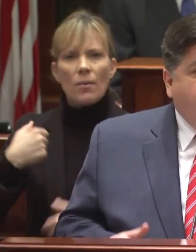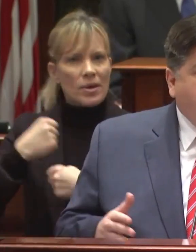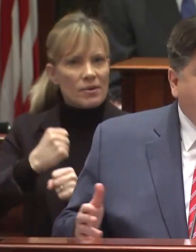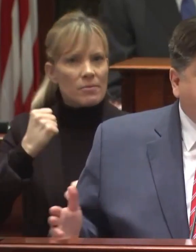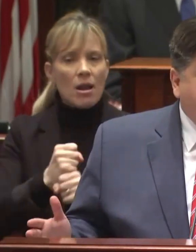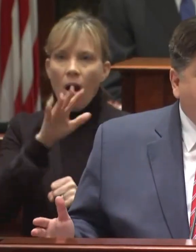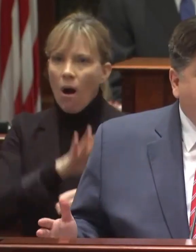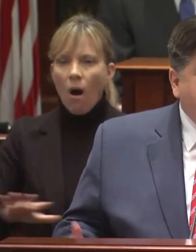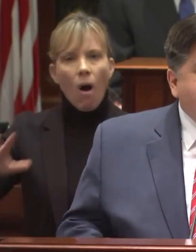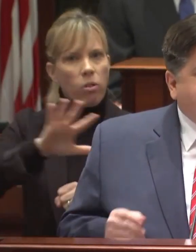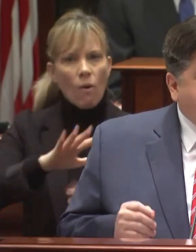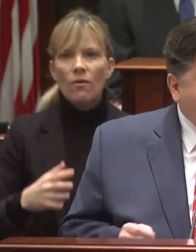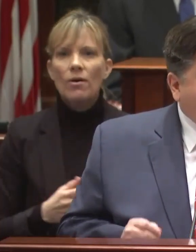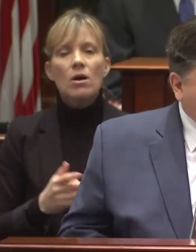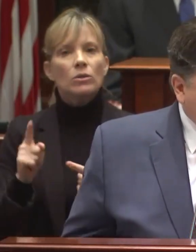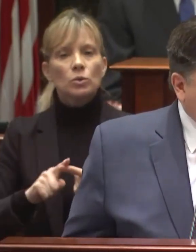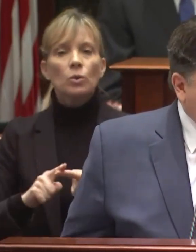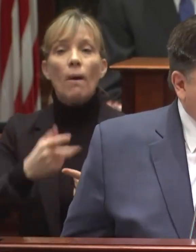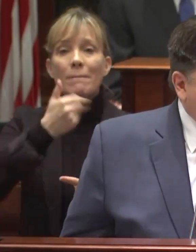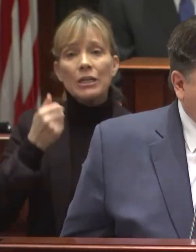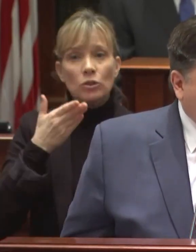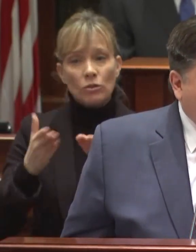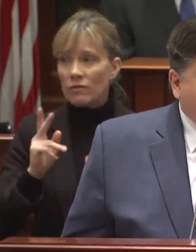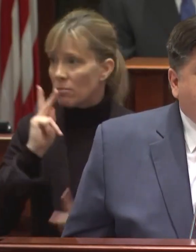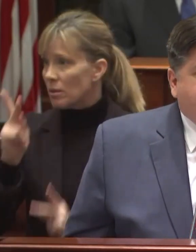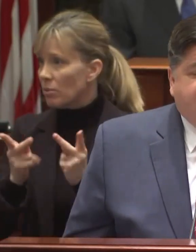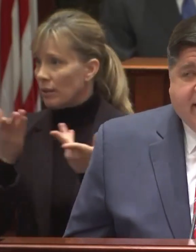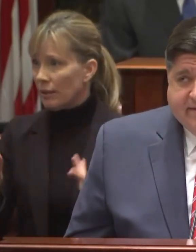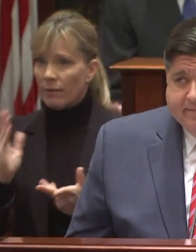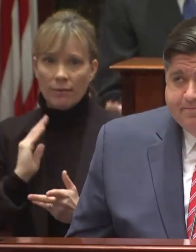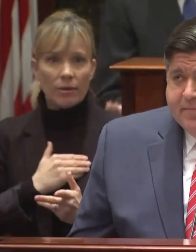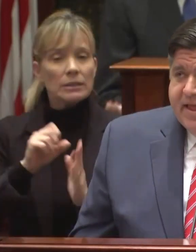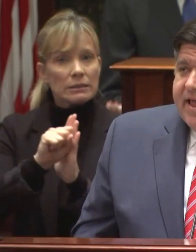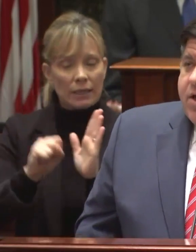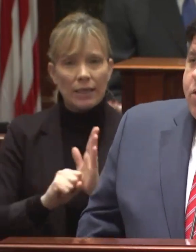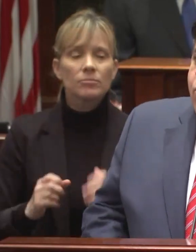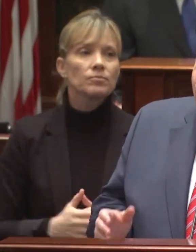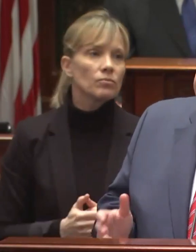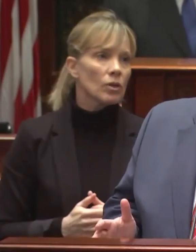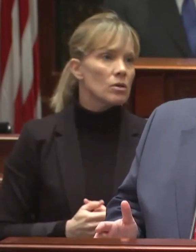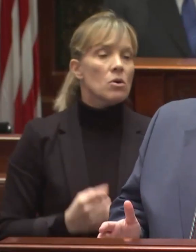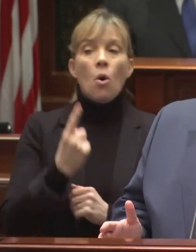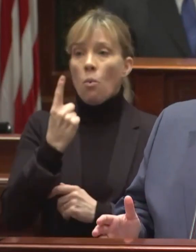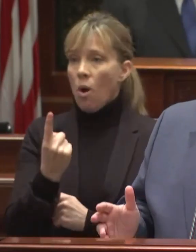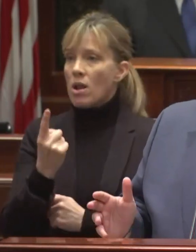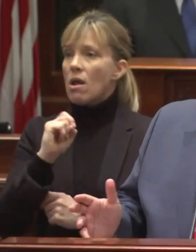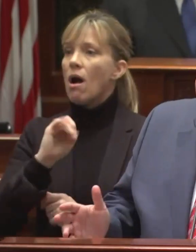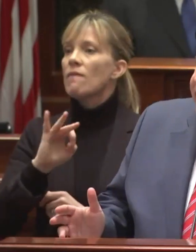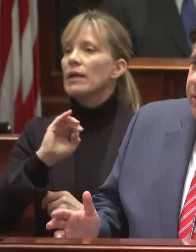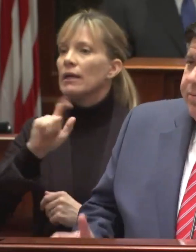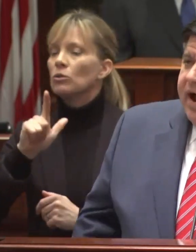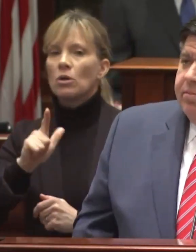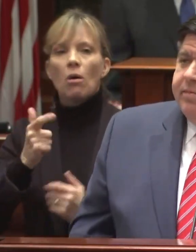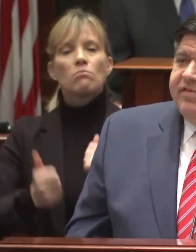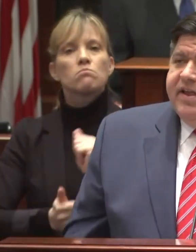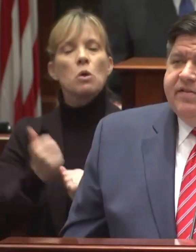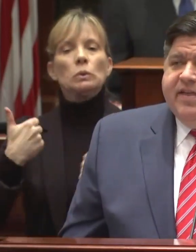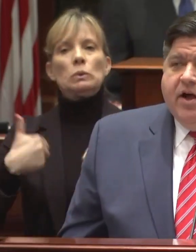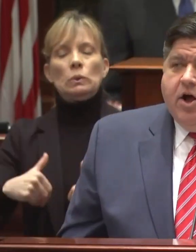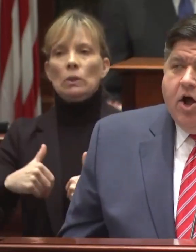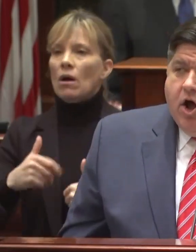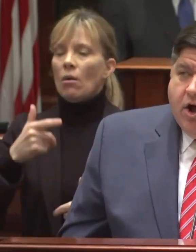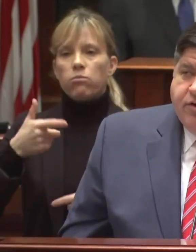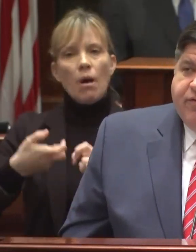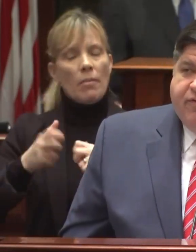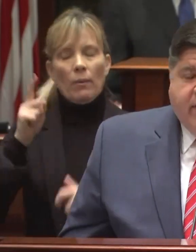made across the board to better serve the people of our state. One of Illinois' most intractable problems is